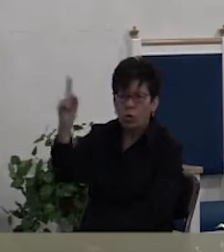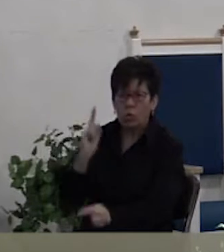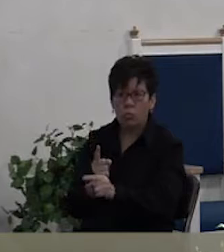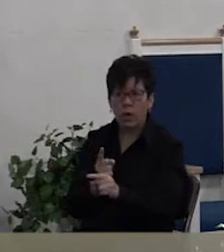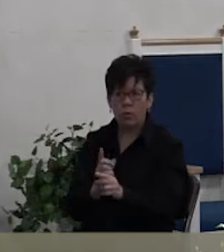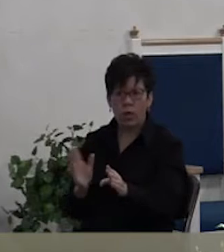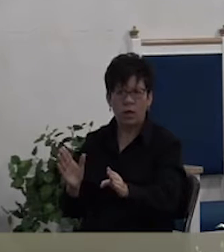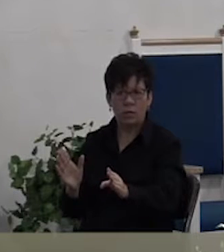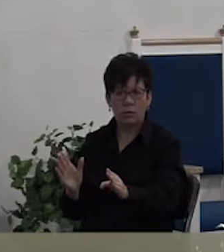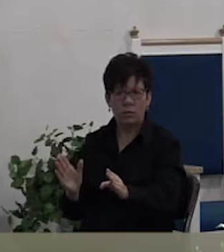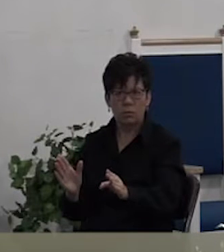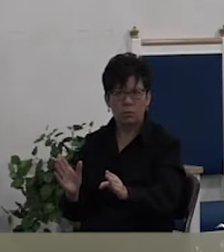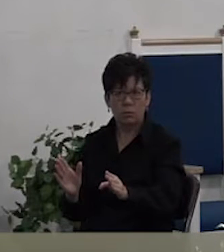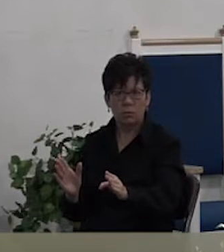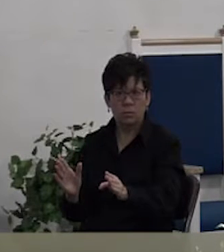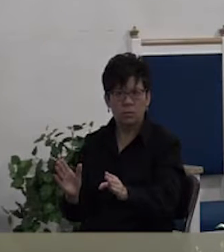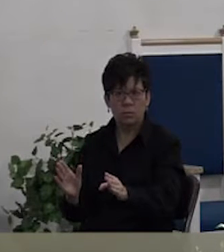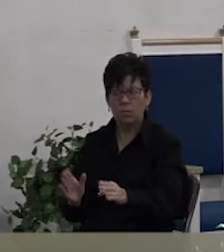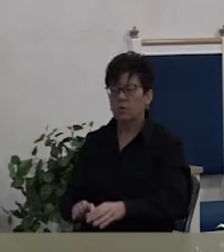right.